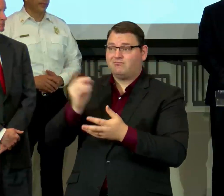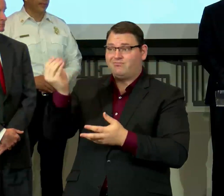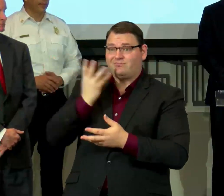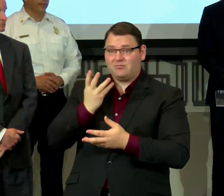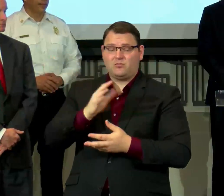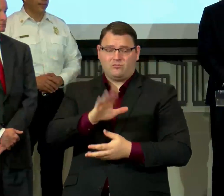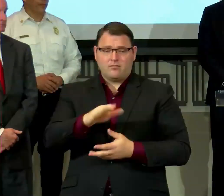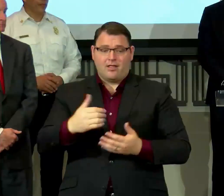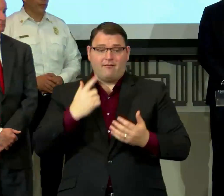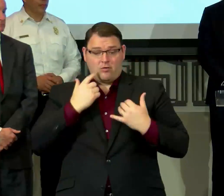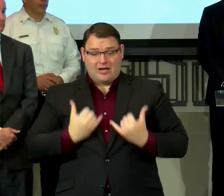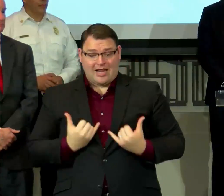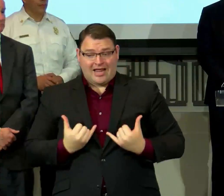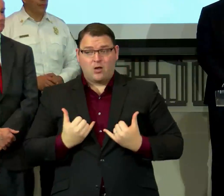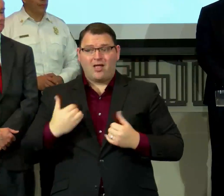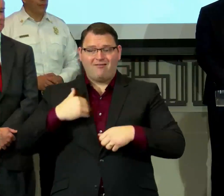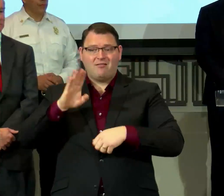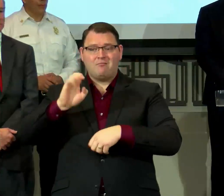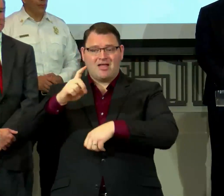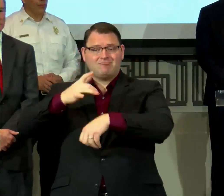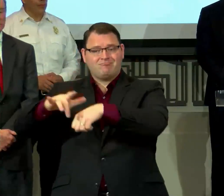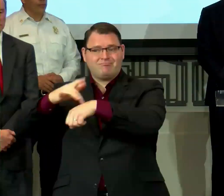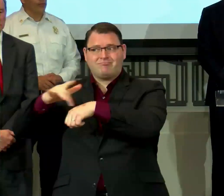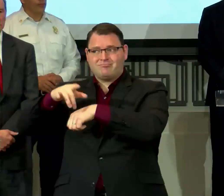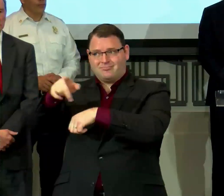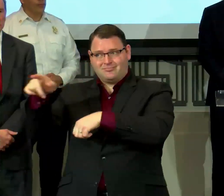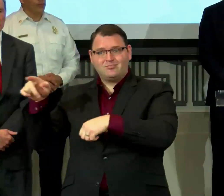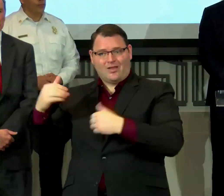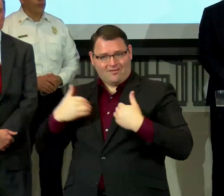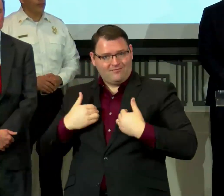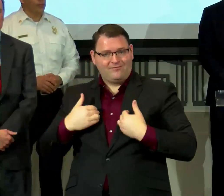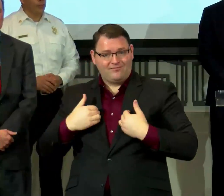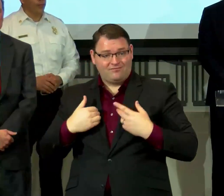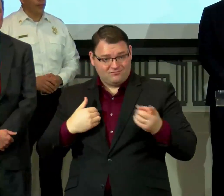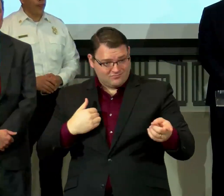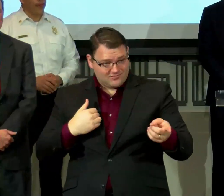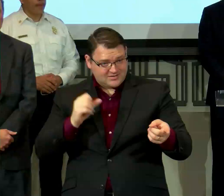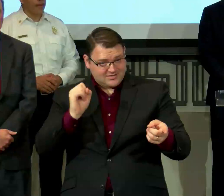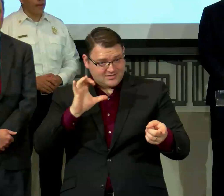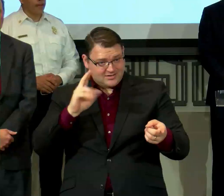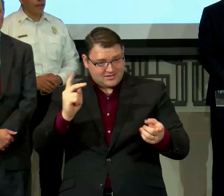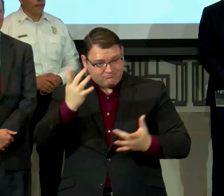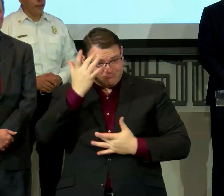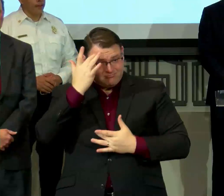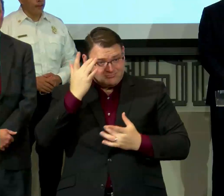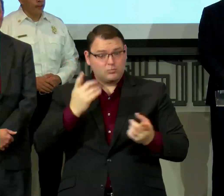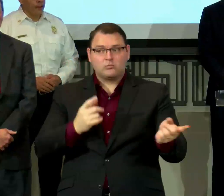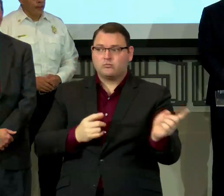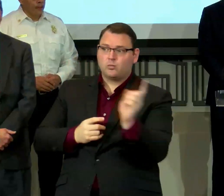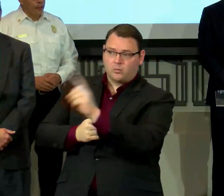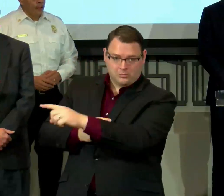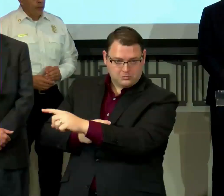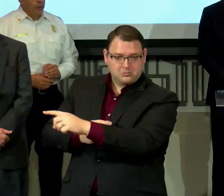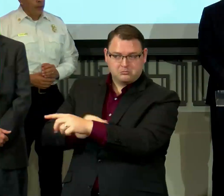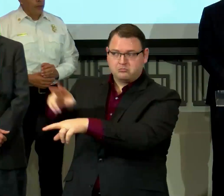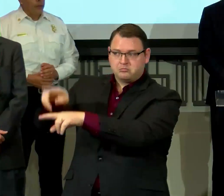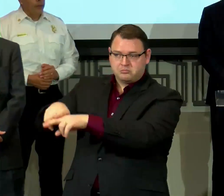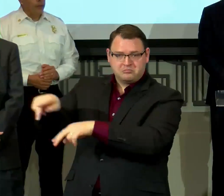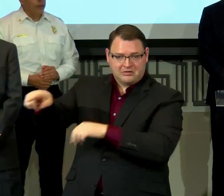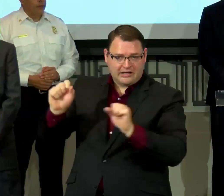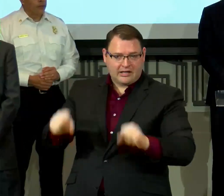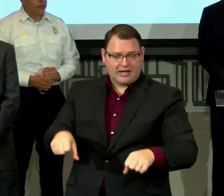in the hospital. So today, if somebody is ill, there is a hospital bed available for them. But we all need to work hard to make sure that we